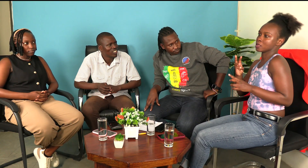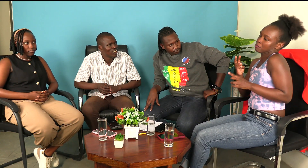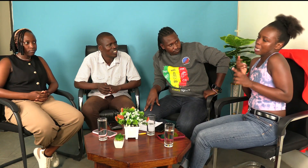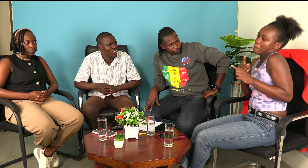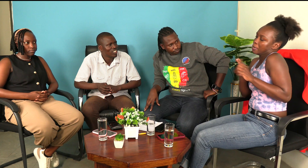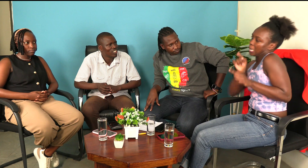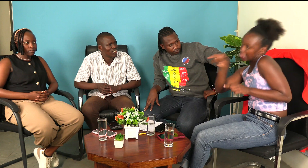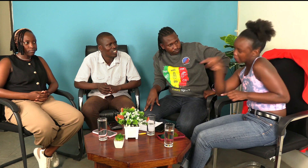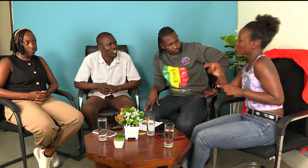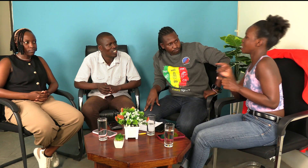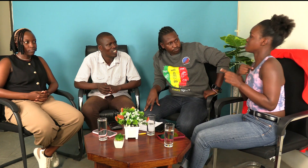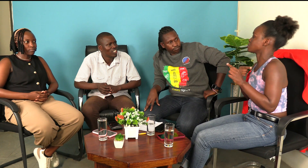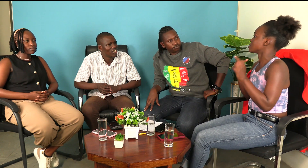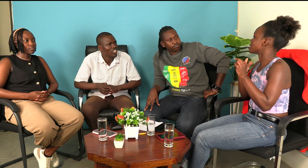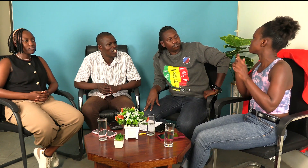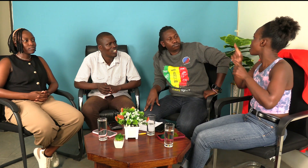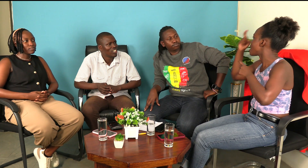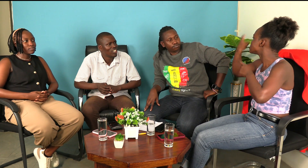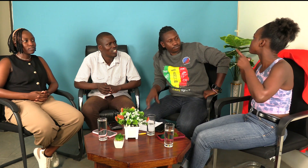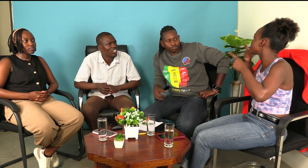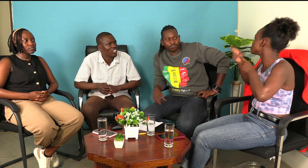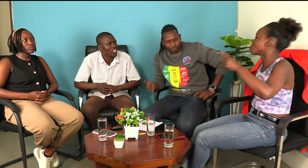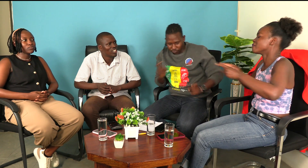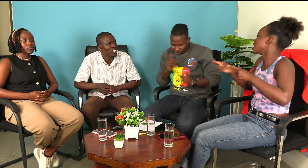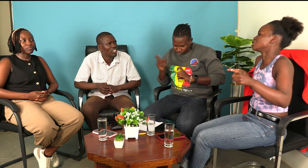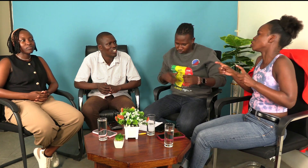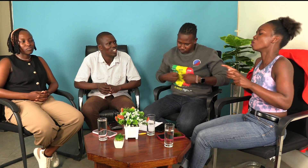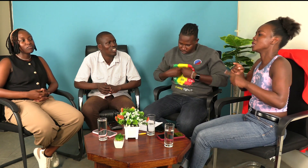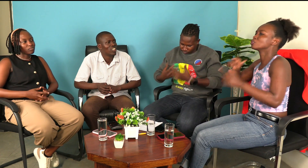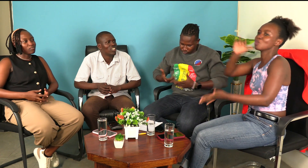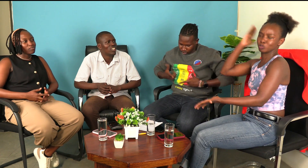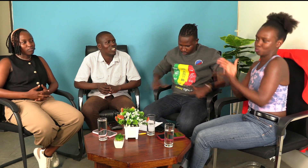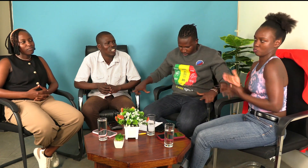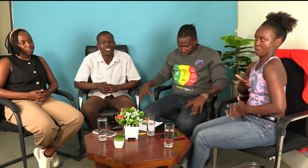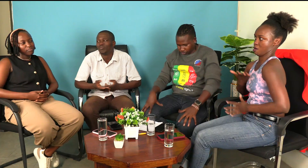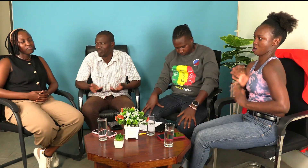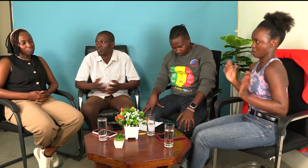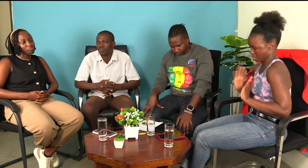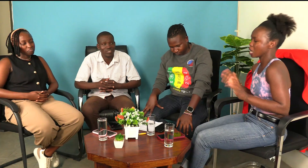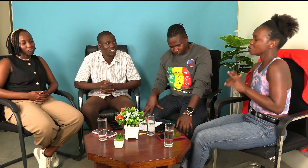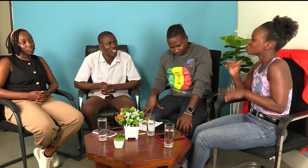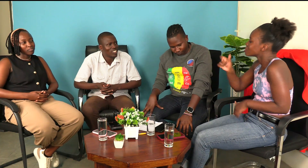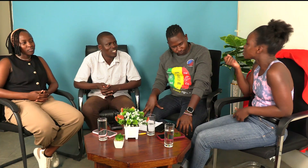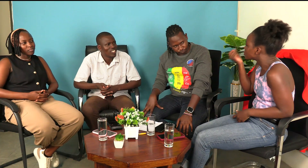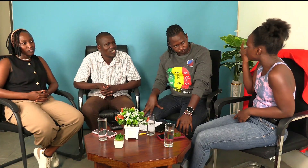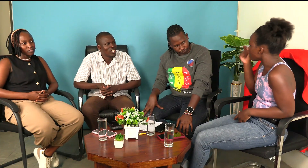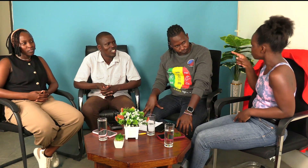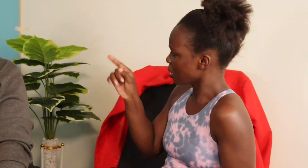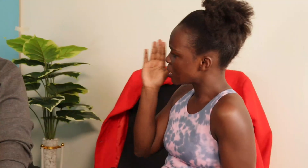signs. Sometimes you might find someone signing aggressively with facial expression, but that's not what he's meaning when